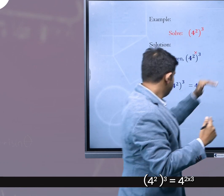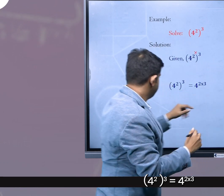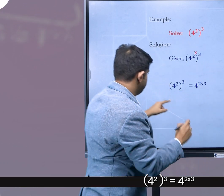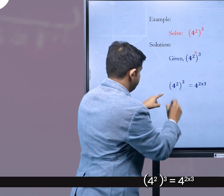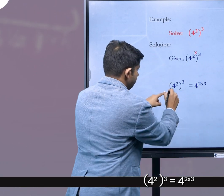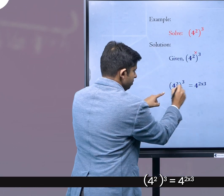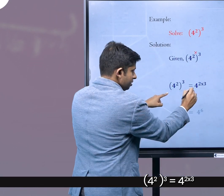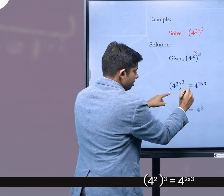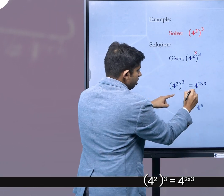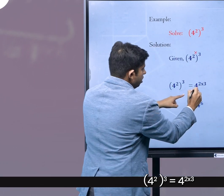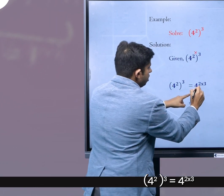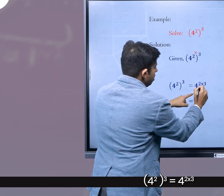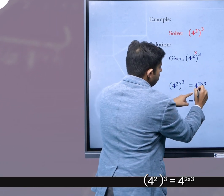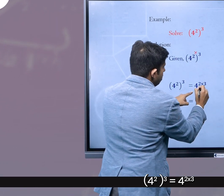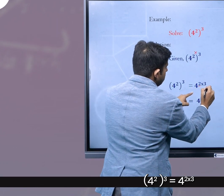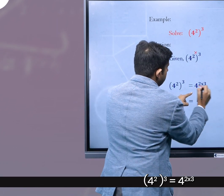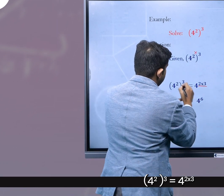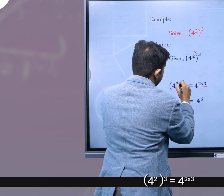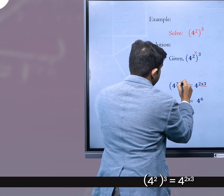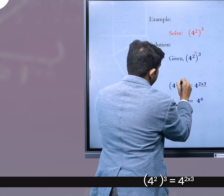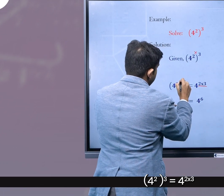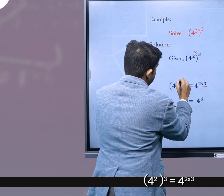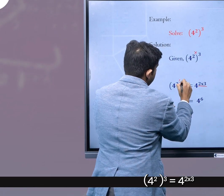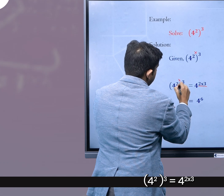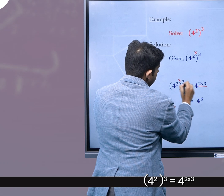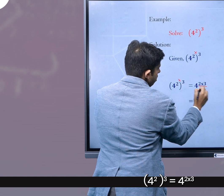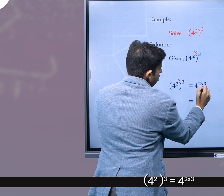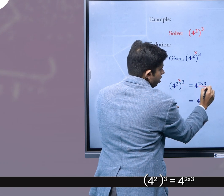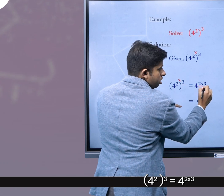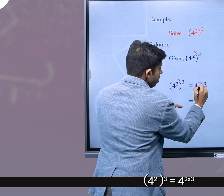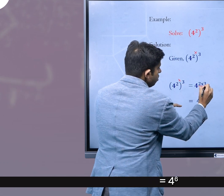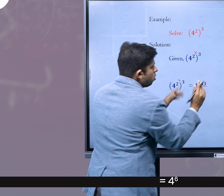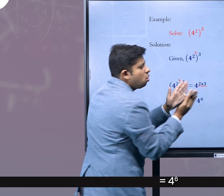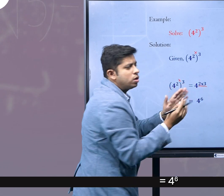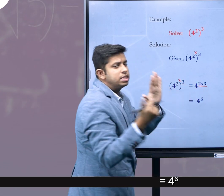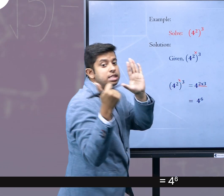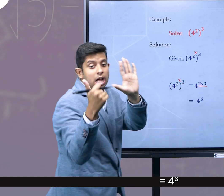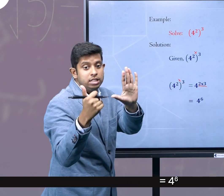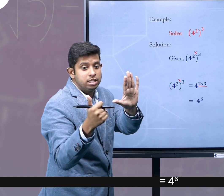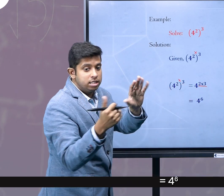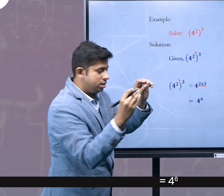So 4 to the power of 2 whole to the power of 3 is equal to 4 to the power of 2 into 3, which is equal to 4 to the power of 6.